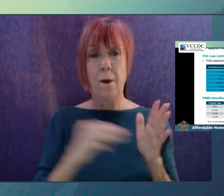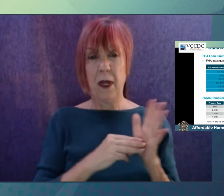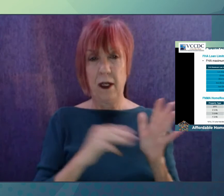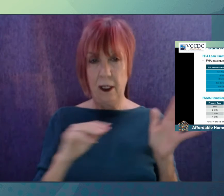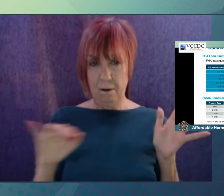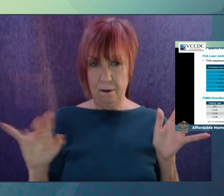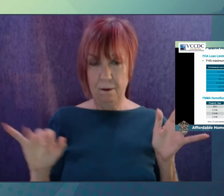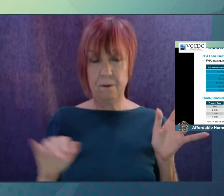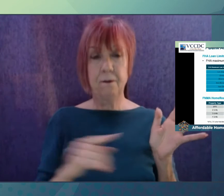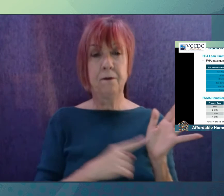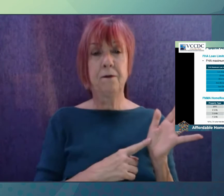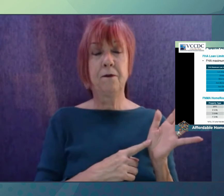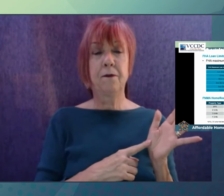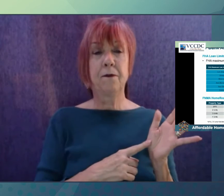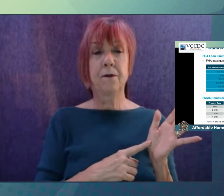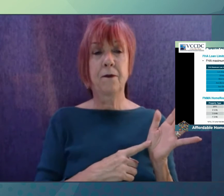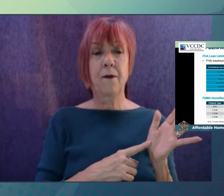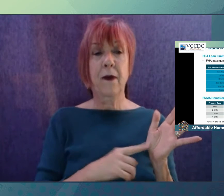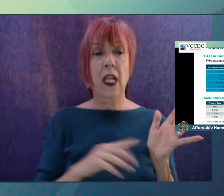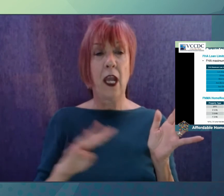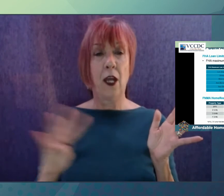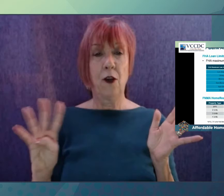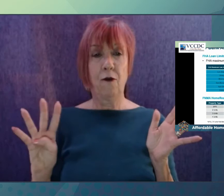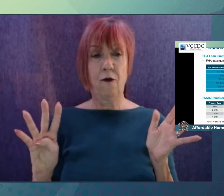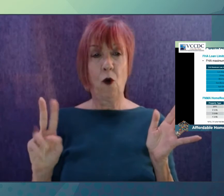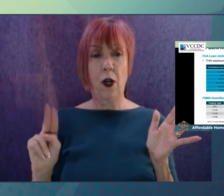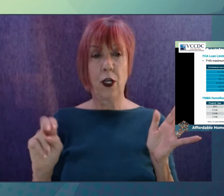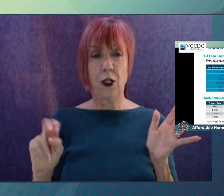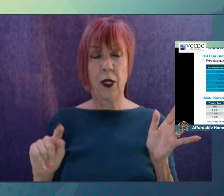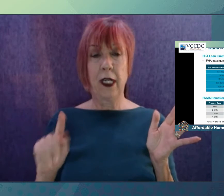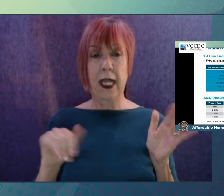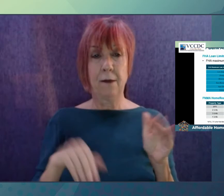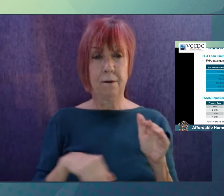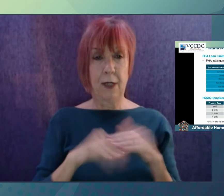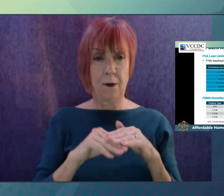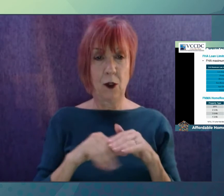$1,144,250. And for a four unit property, we can go to